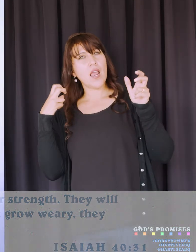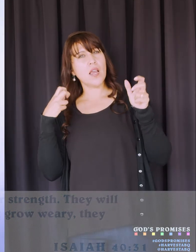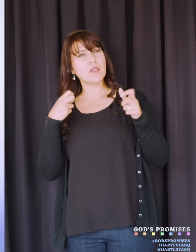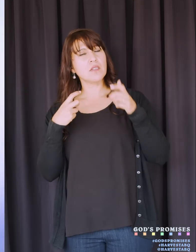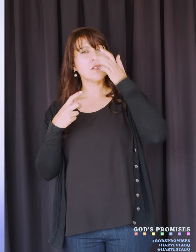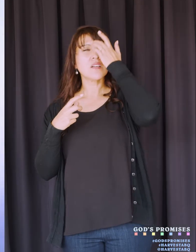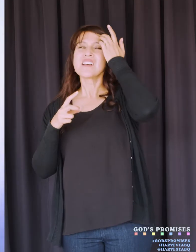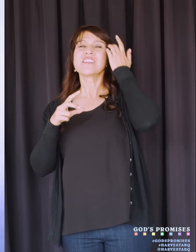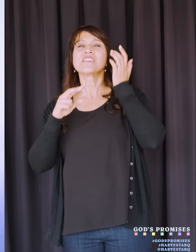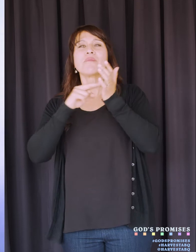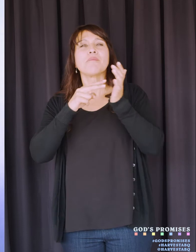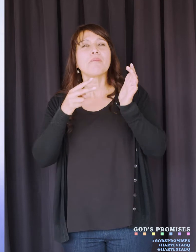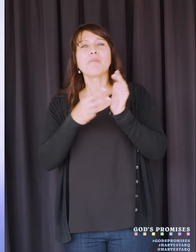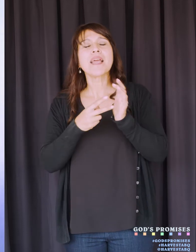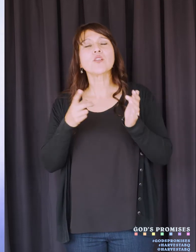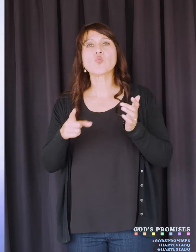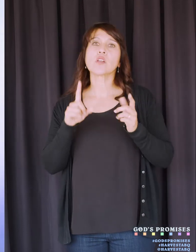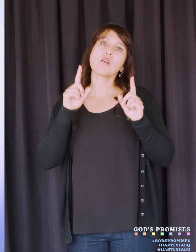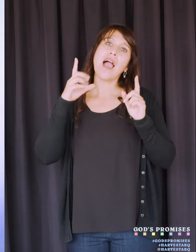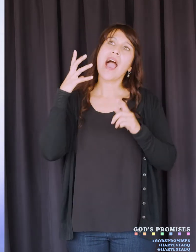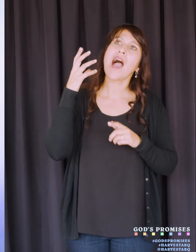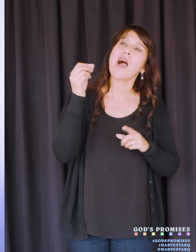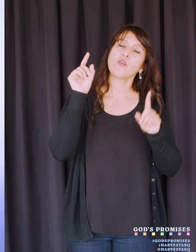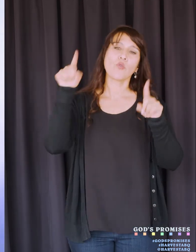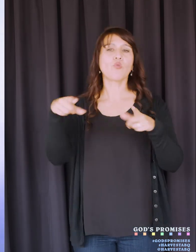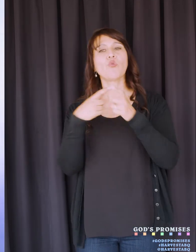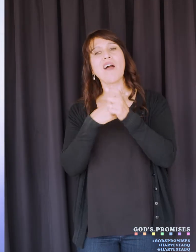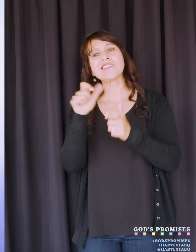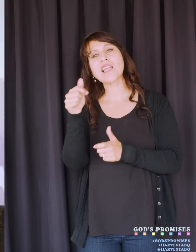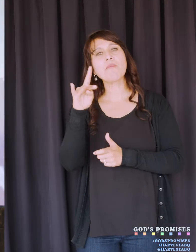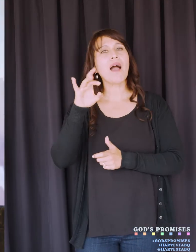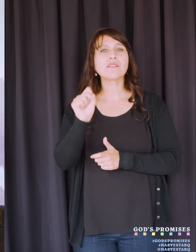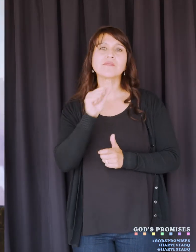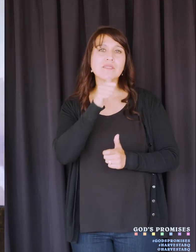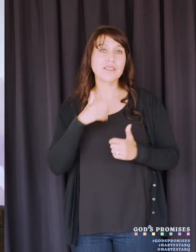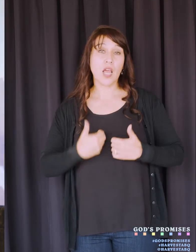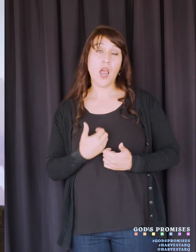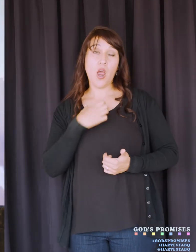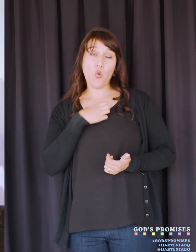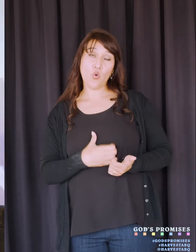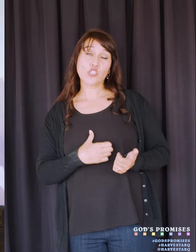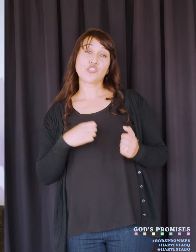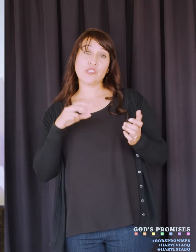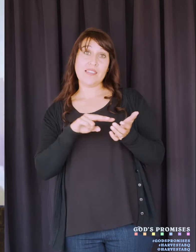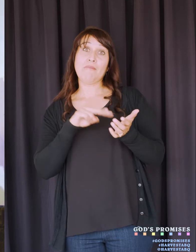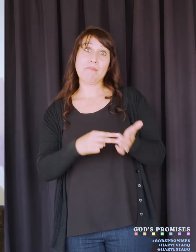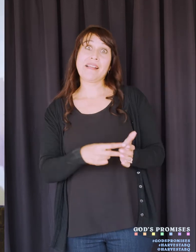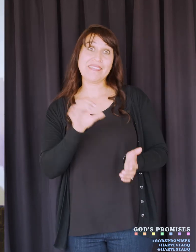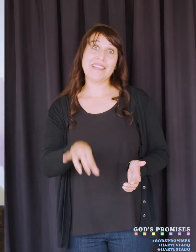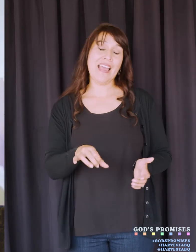does not mean that you can go and run 10 miles and not get tired. I actually wish that's what it